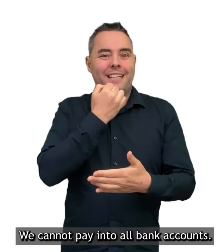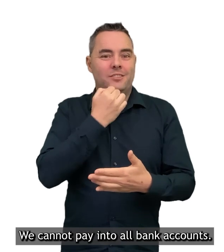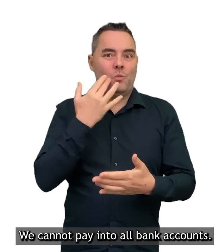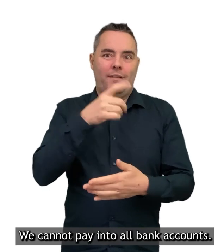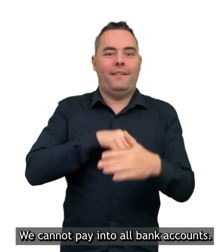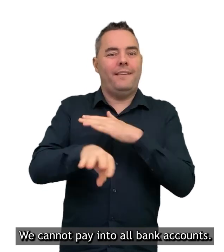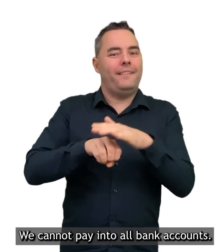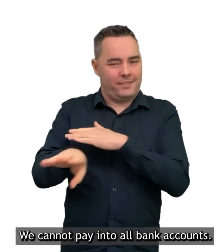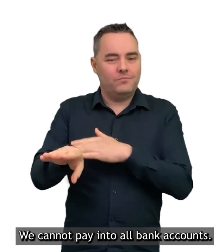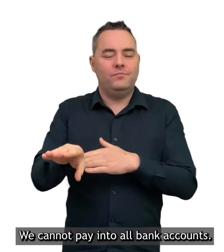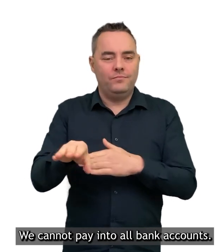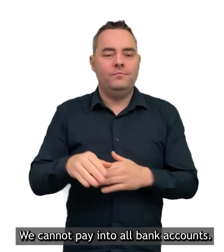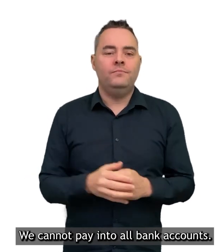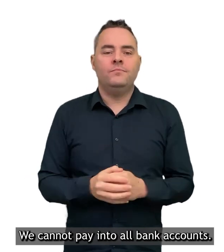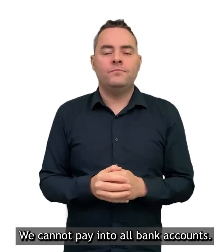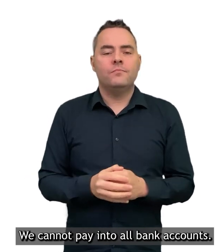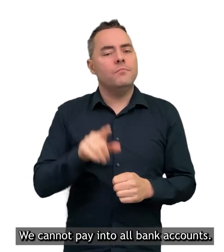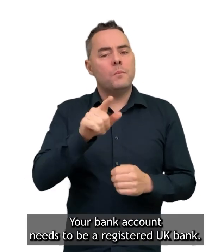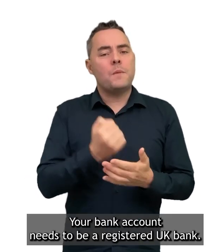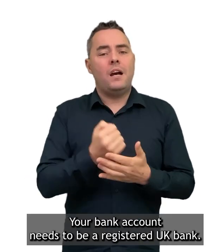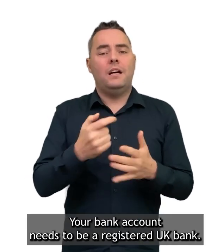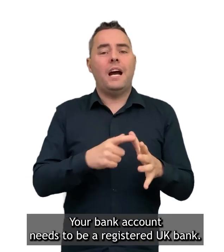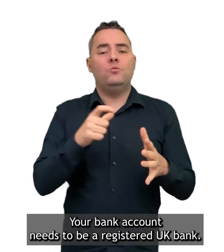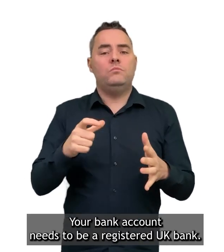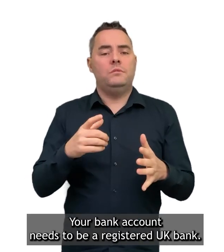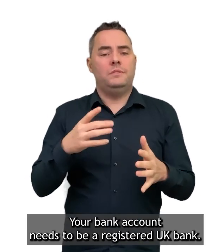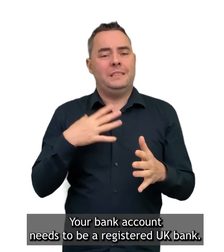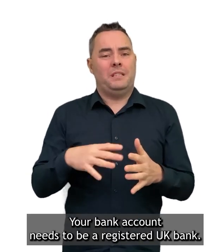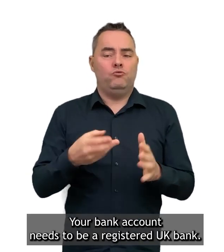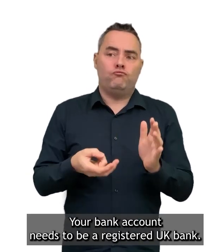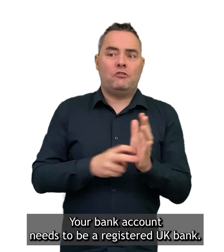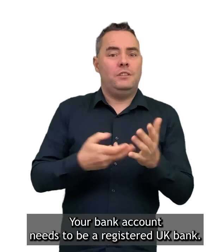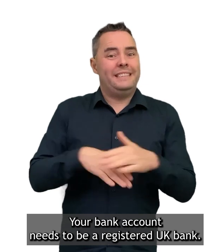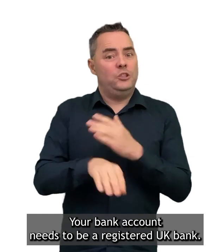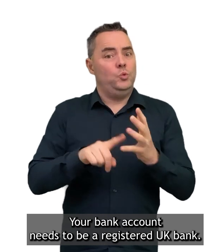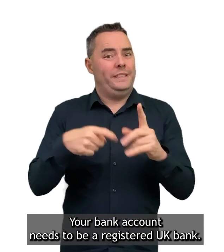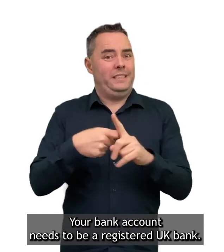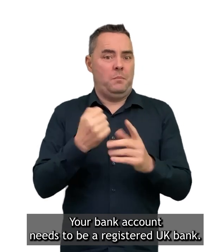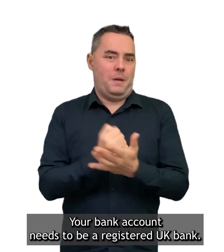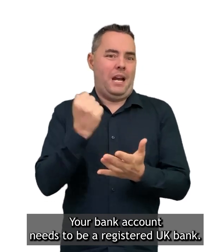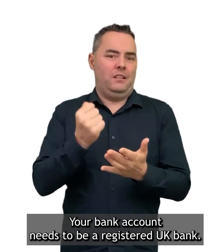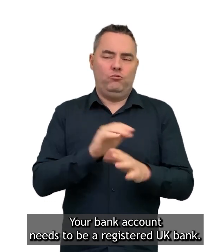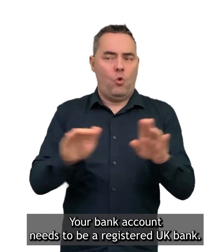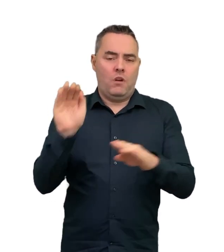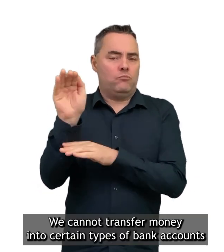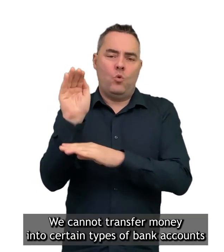We cannot pay into all bank accounts. Your bank account needs to be a registered UK bank. We